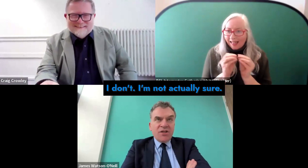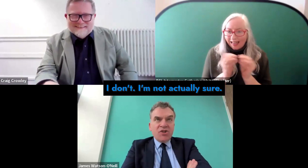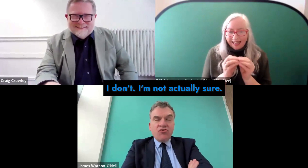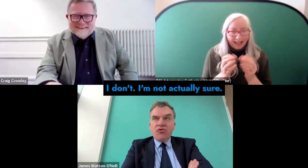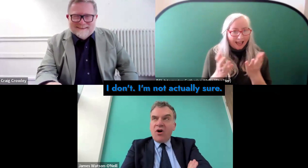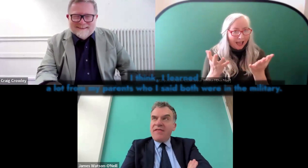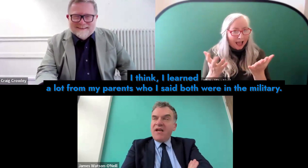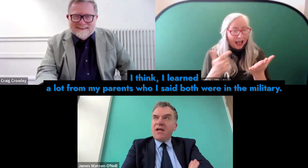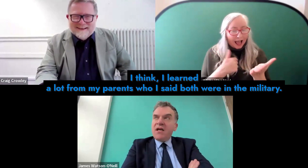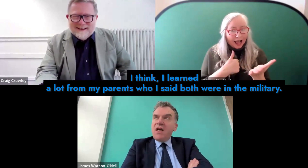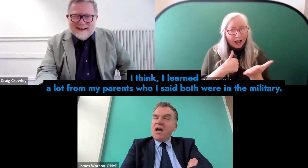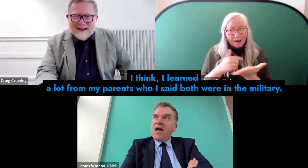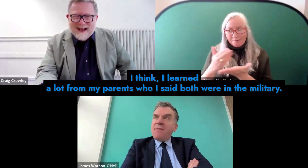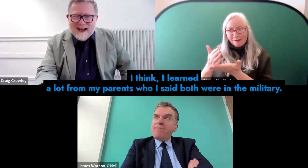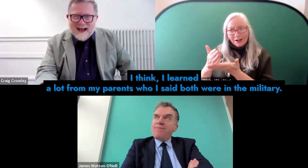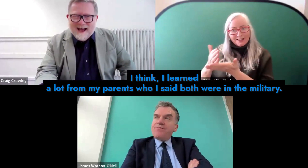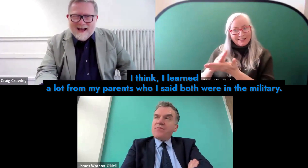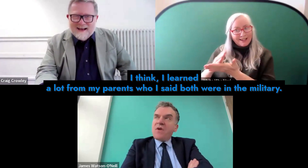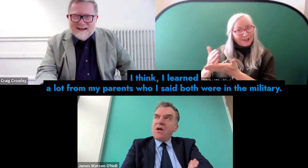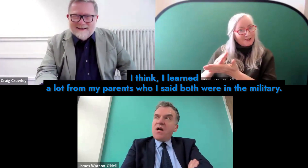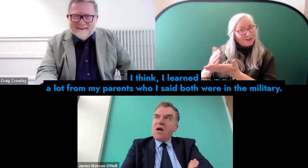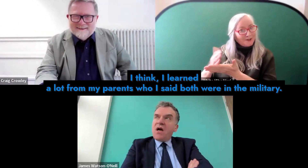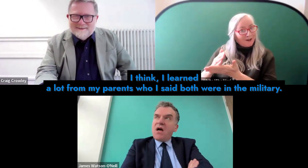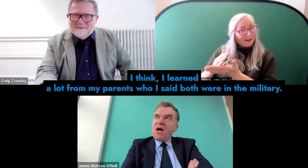I'm not actually sure. I think